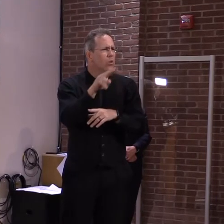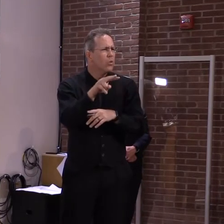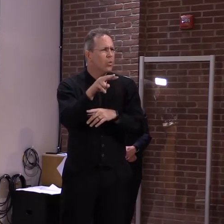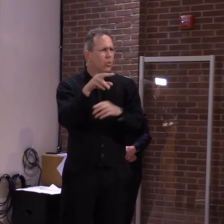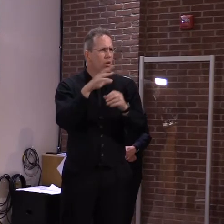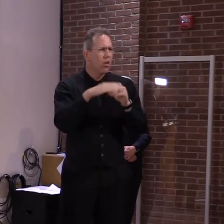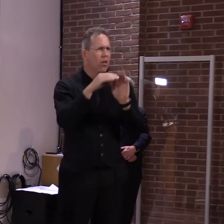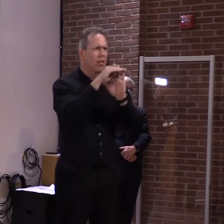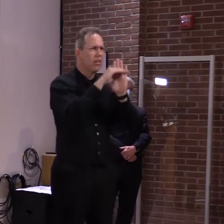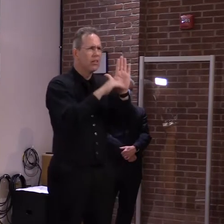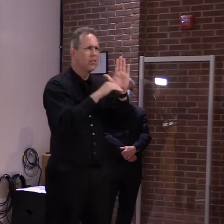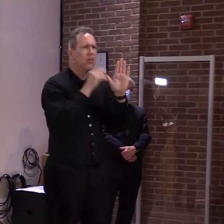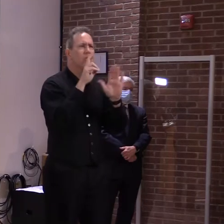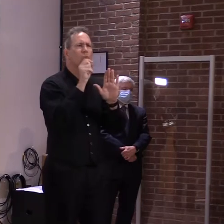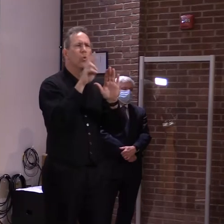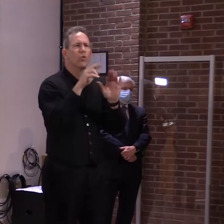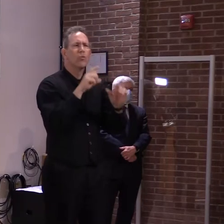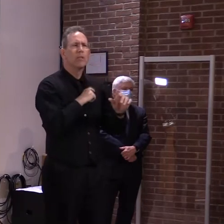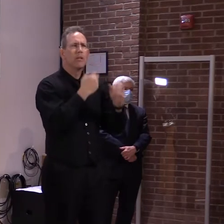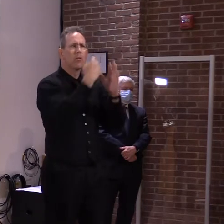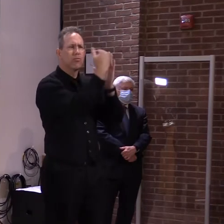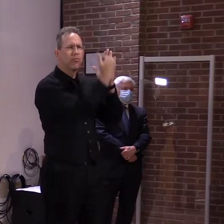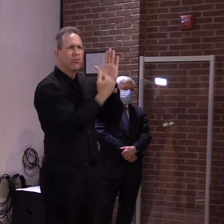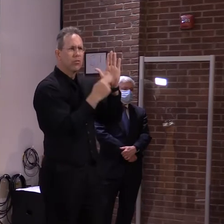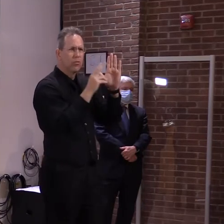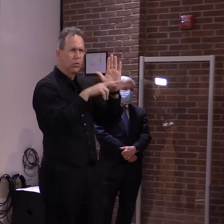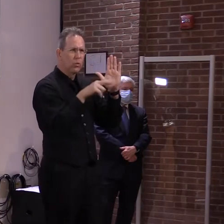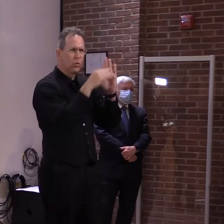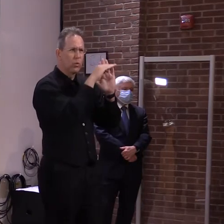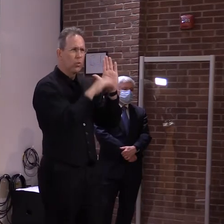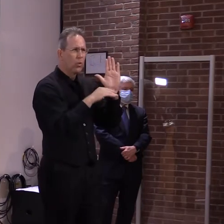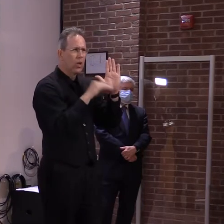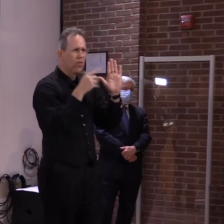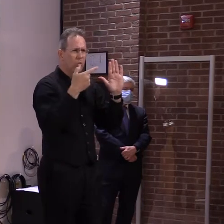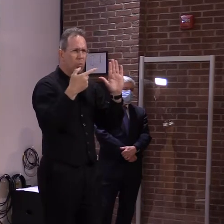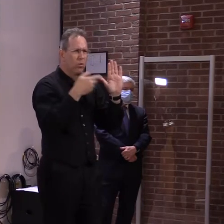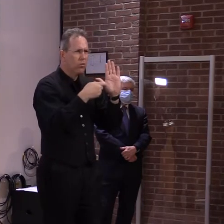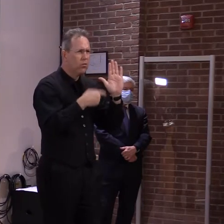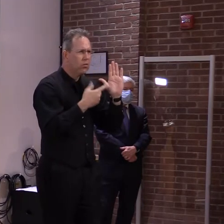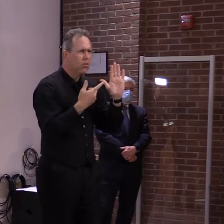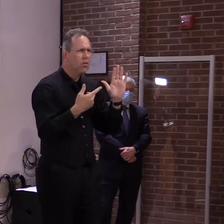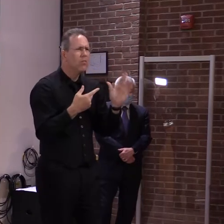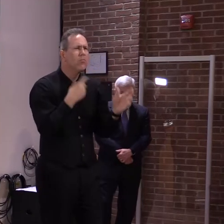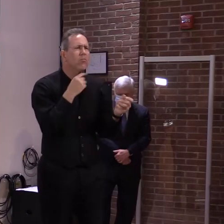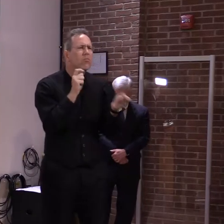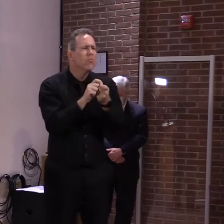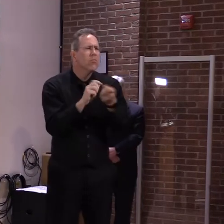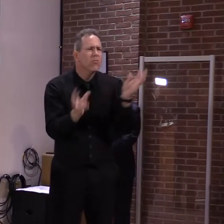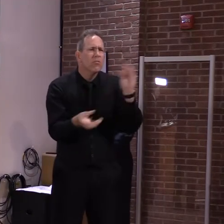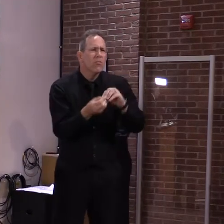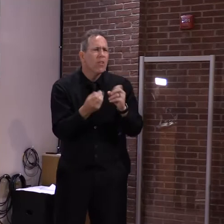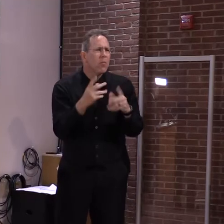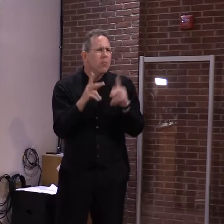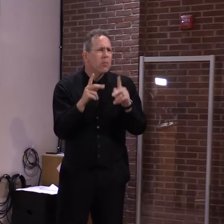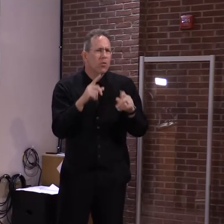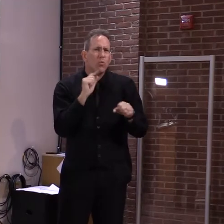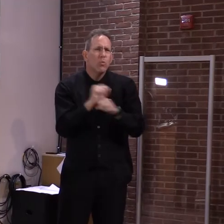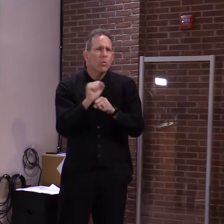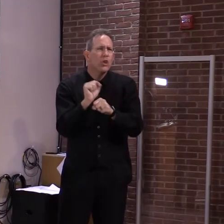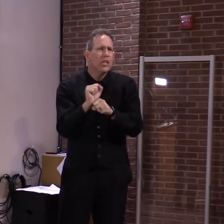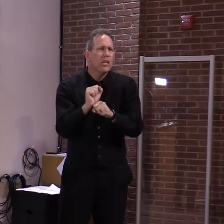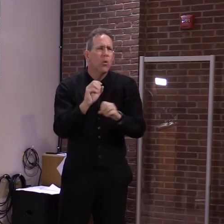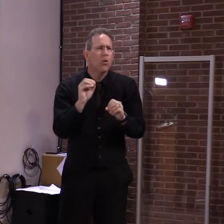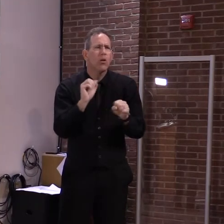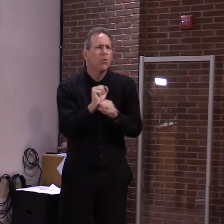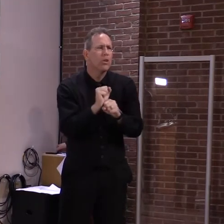But I'm still not able to get a hard number on how many people are actually, you know, able to